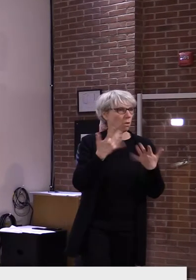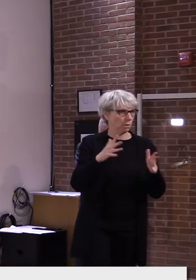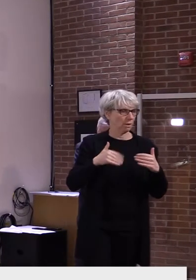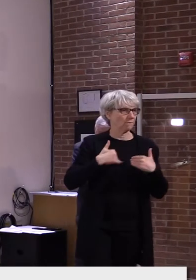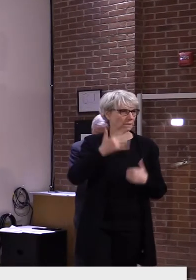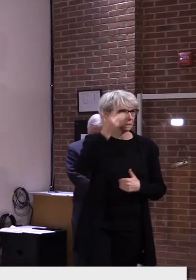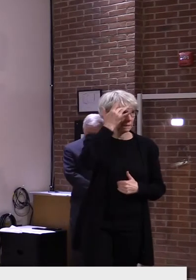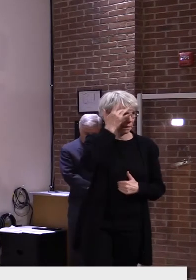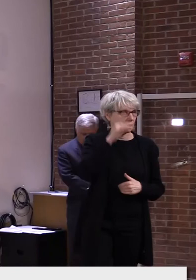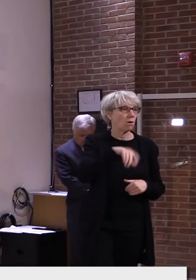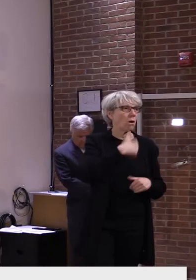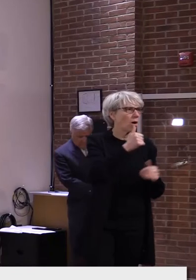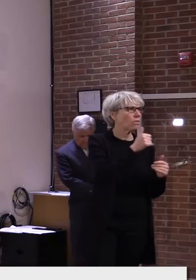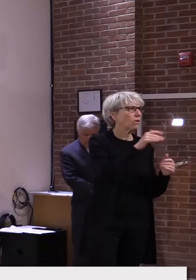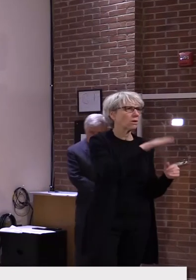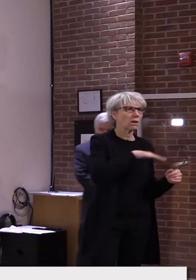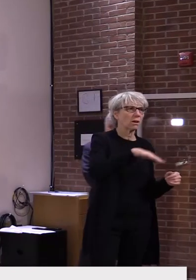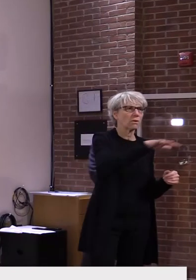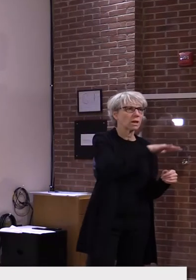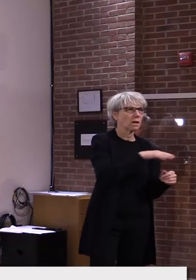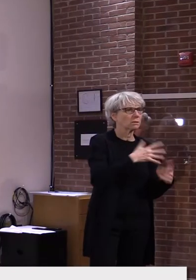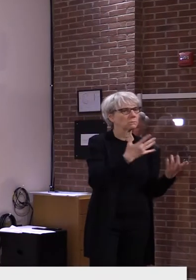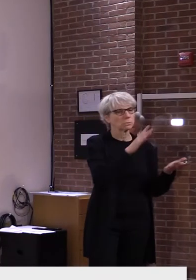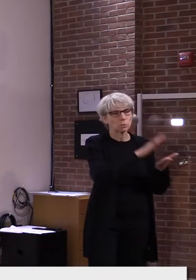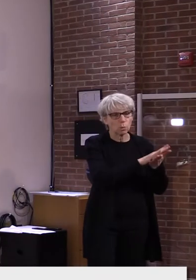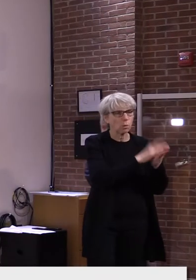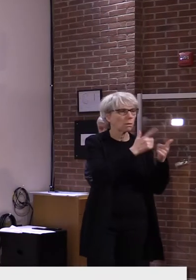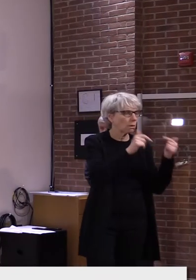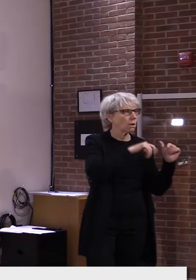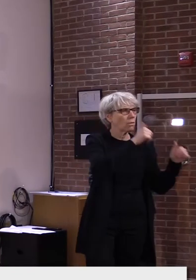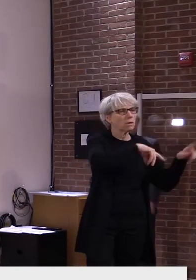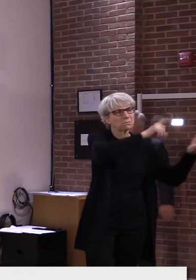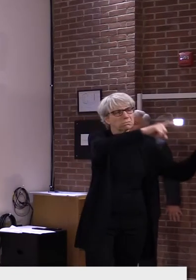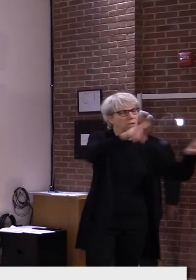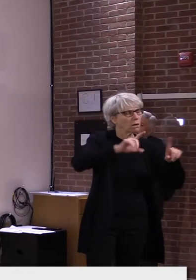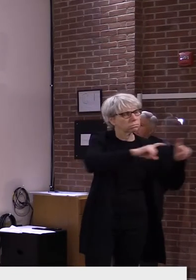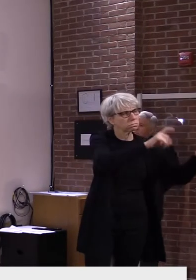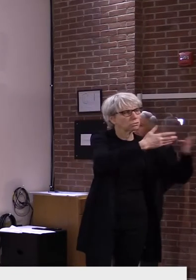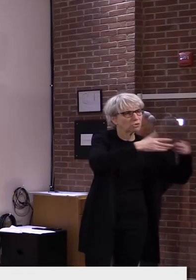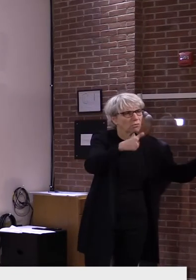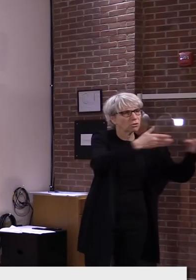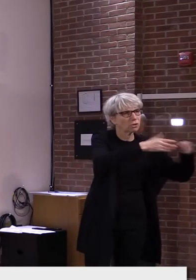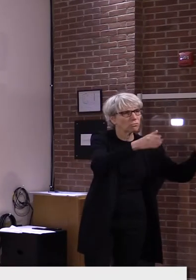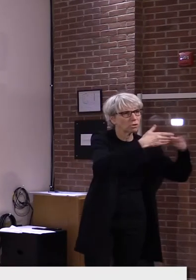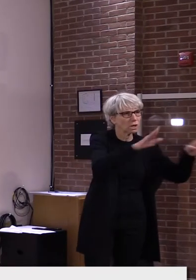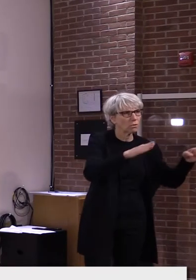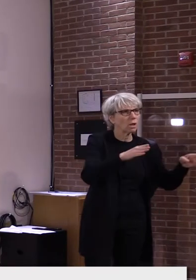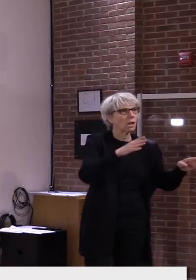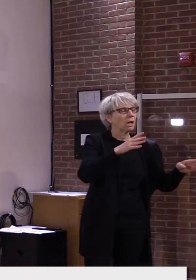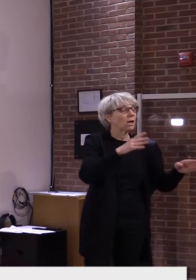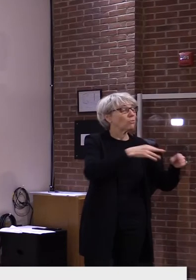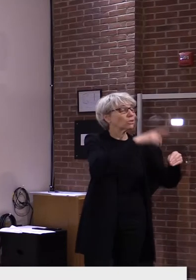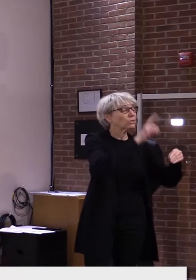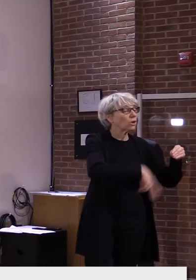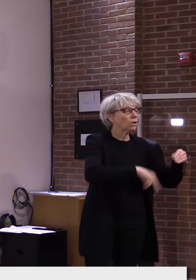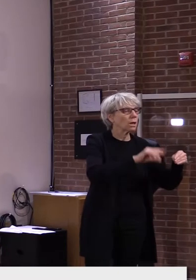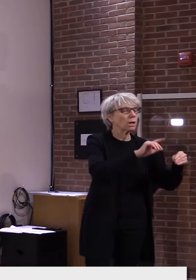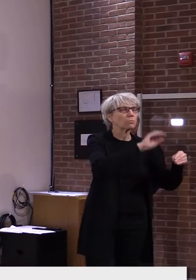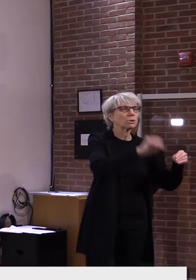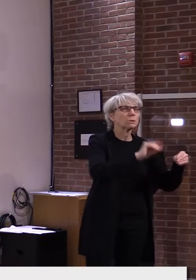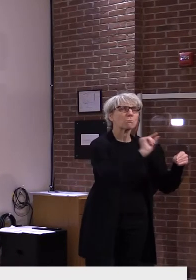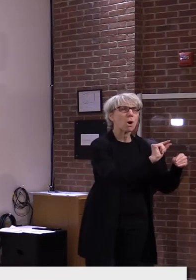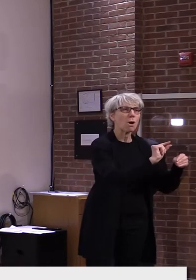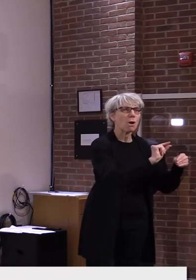who no longer need to do surveillance testing because they've become vaccinated. So I'm not giving